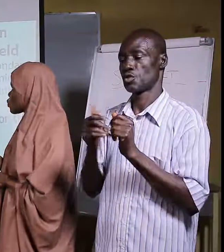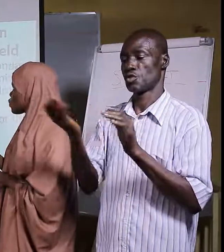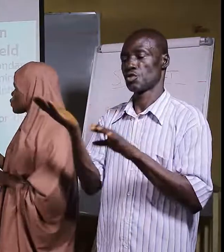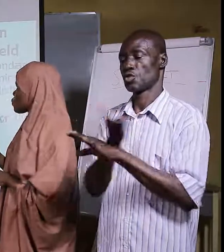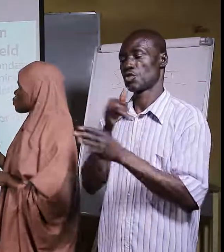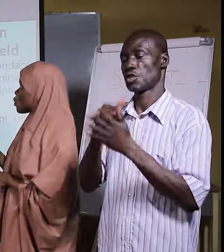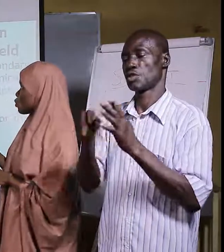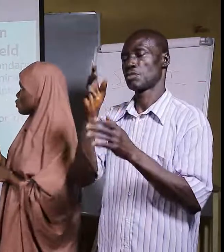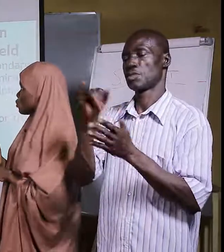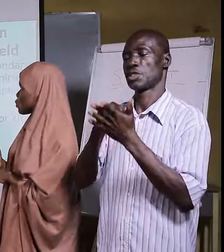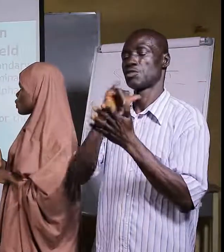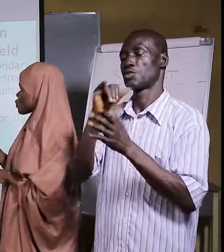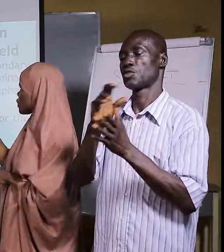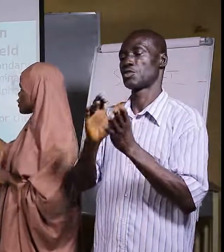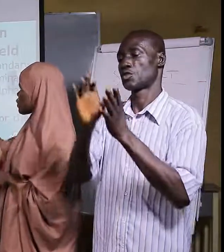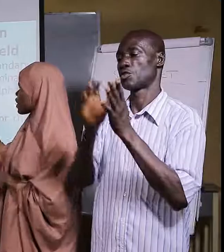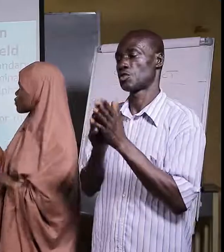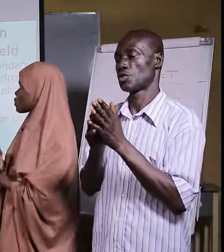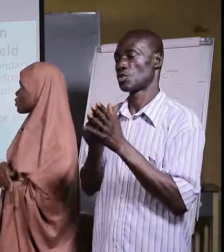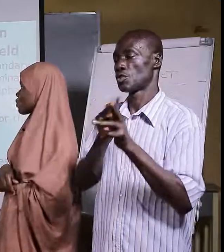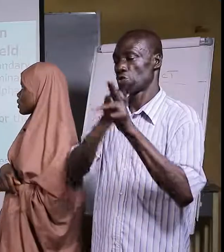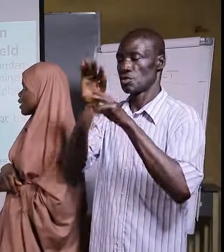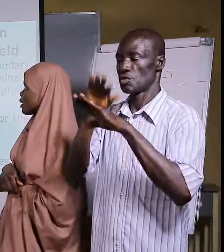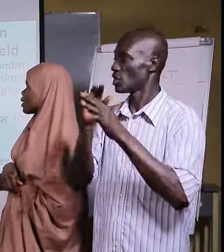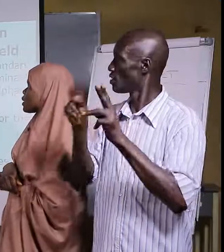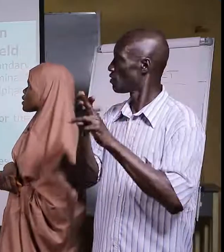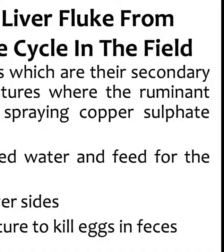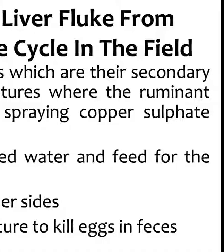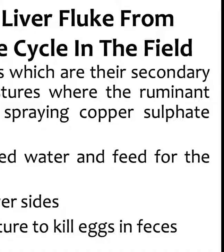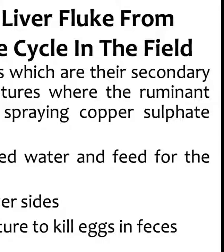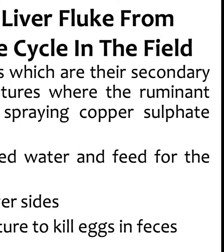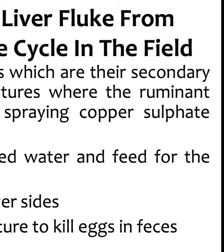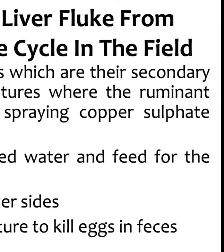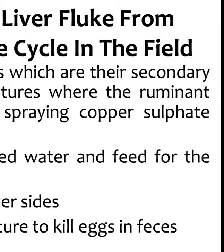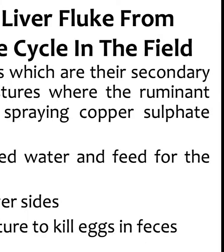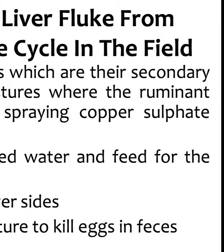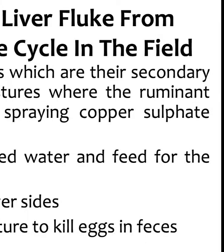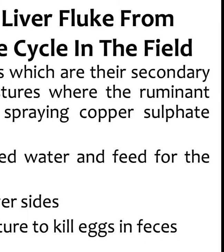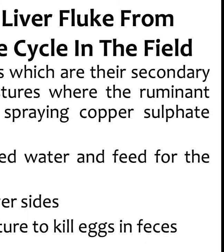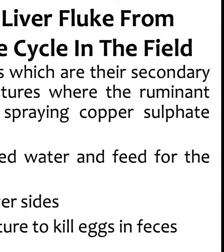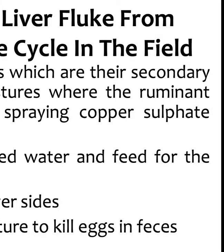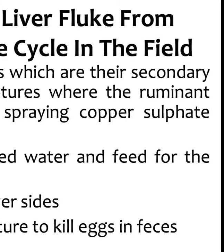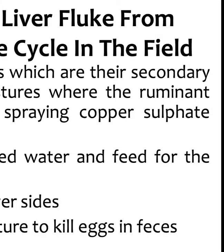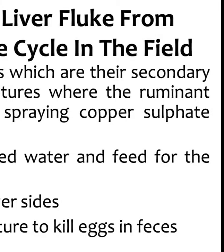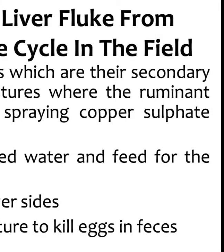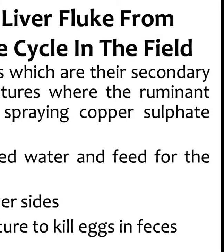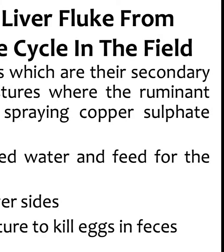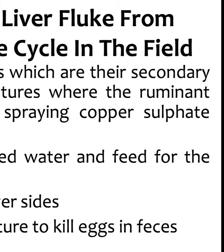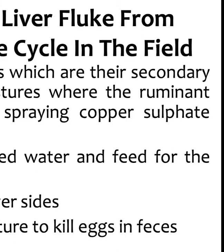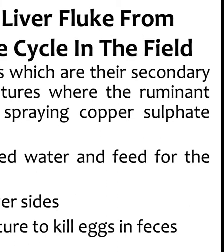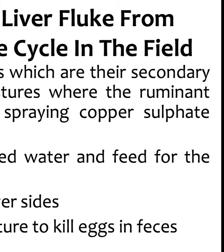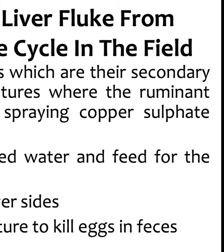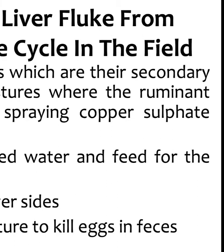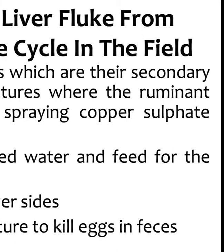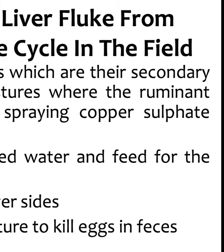it's not going to continue. So let's look at the first method there, is eliminating all snails which are their